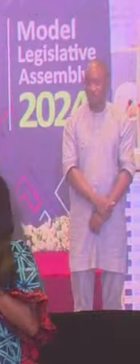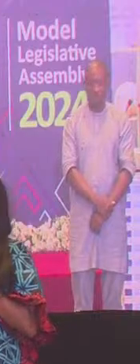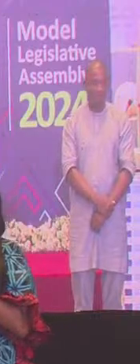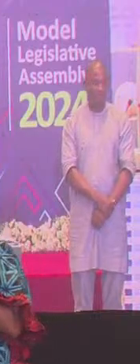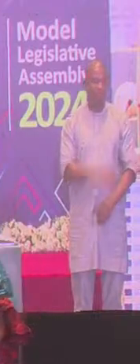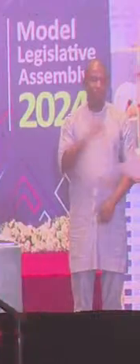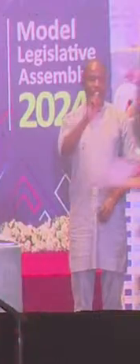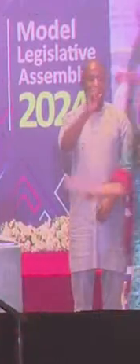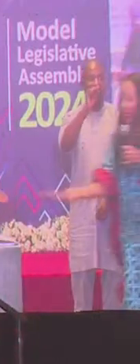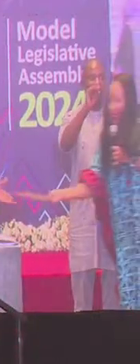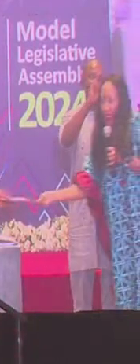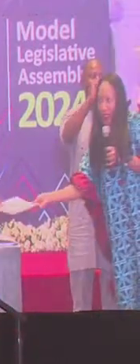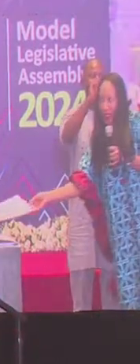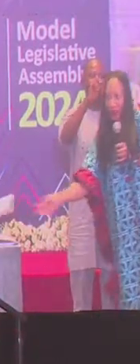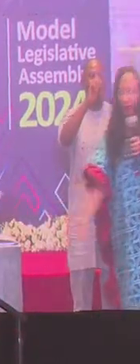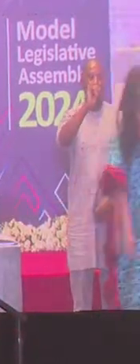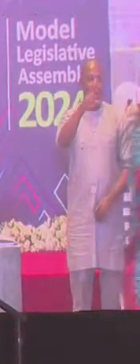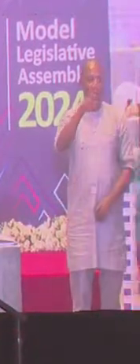Samuel Chukwu, Imo State.